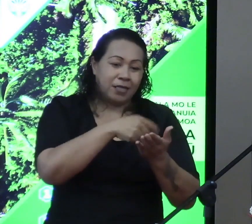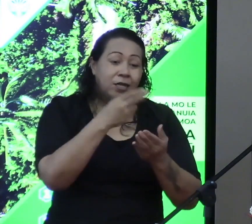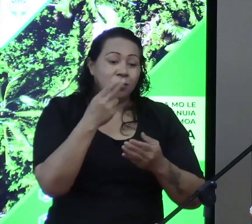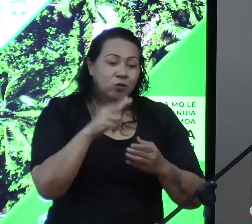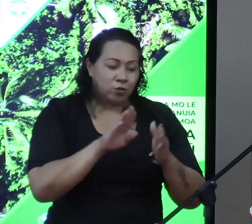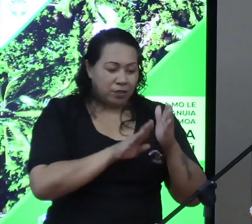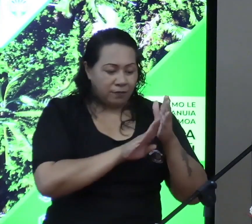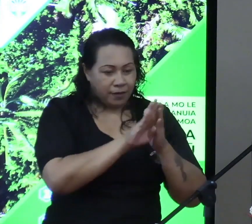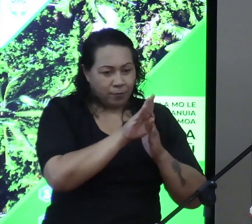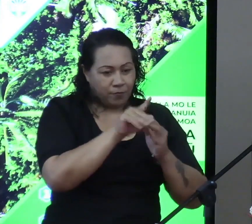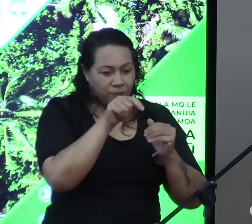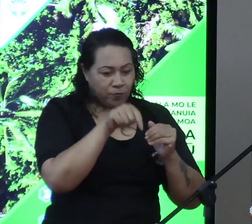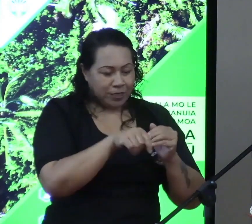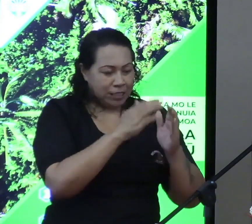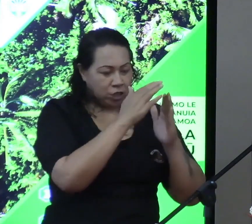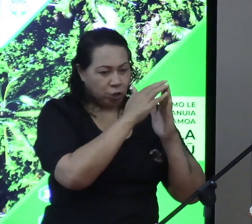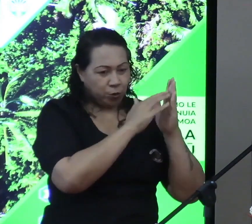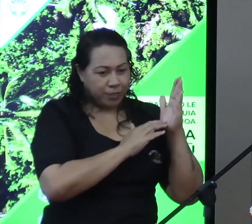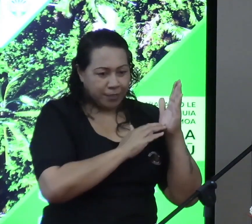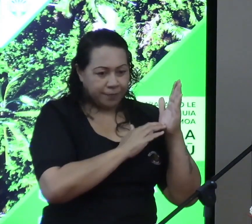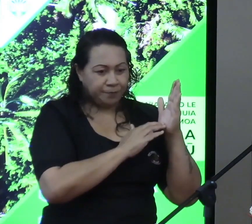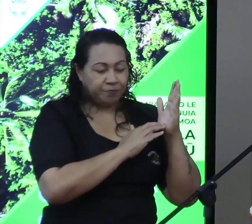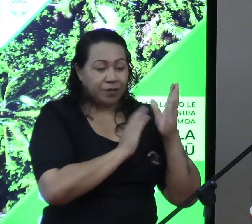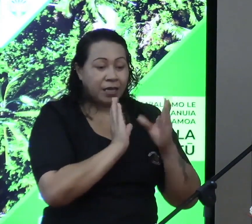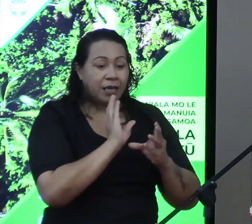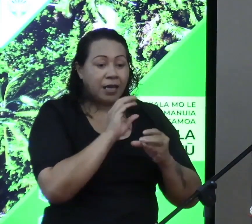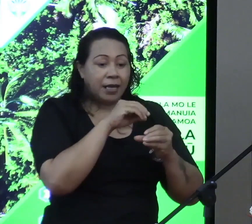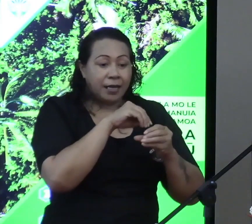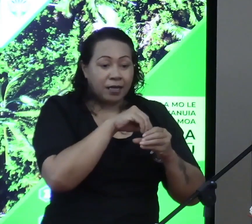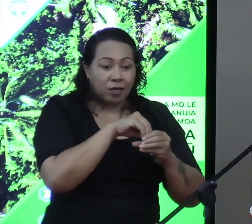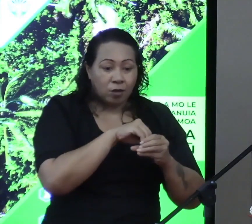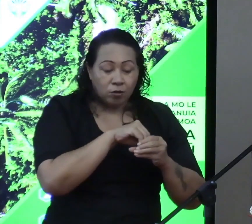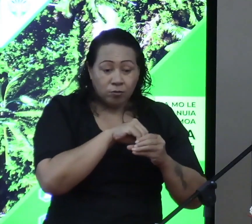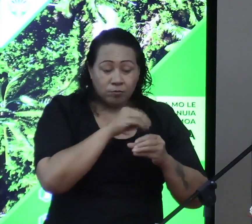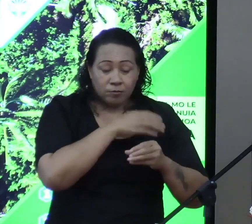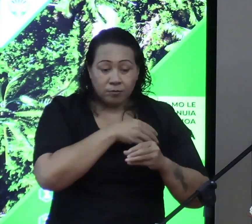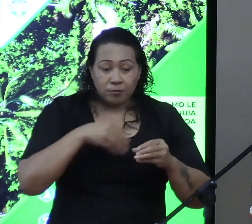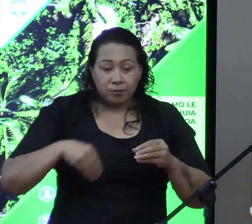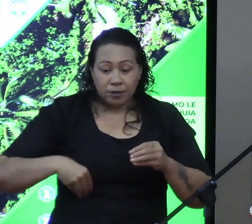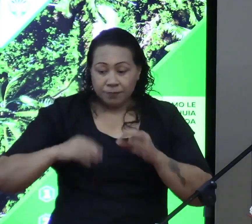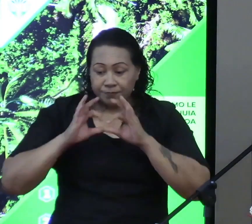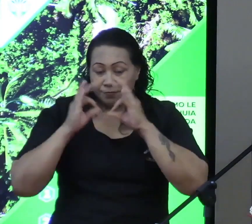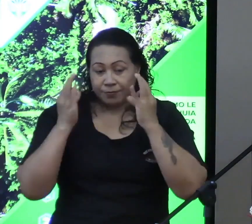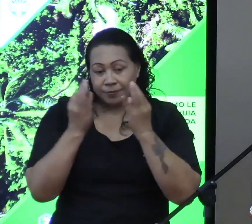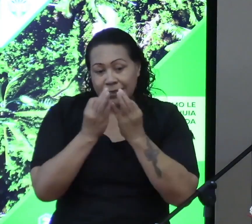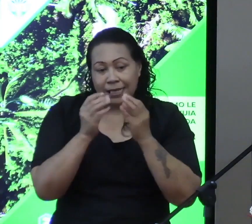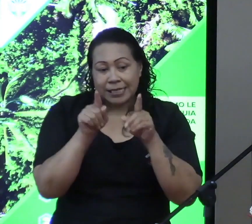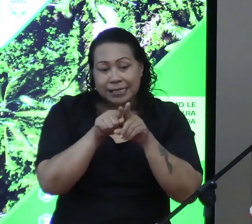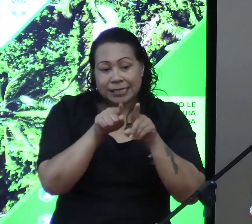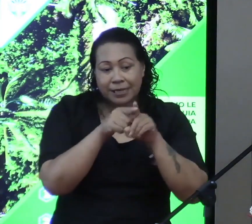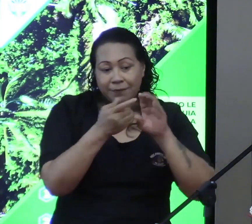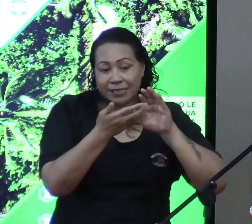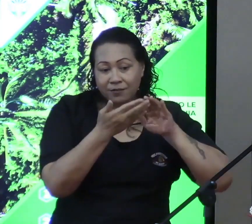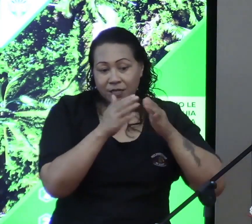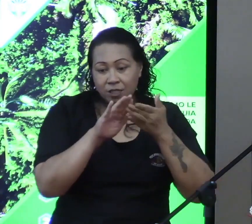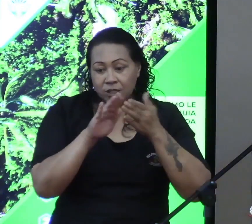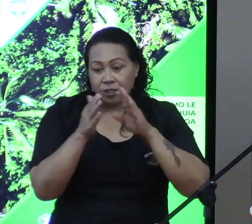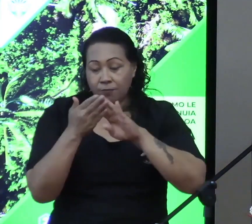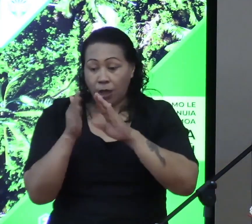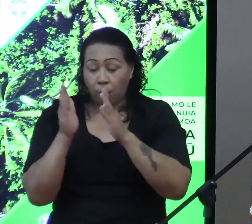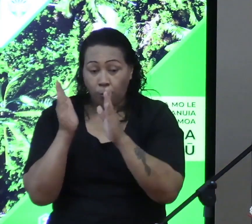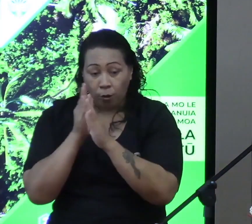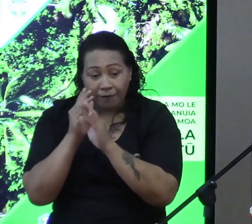this document. These include all stakeholders representing village communities, the private